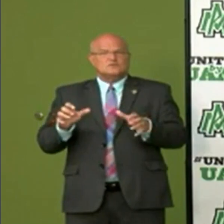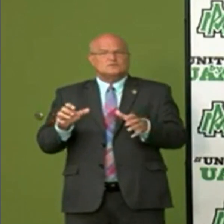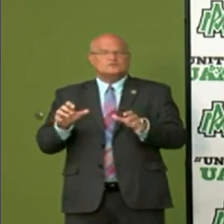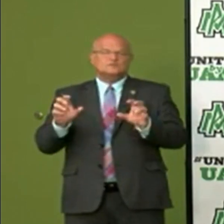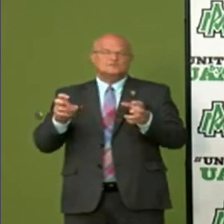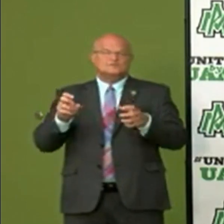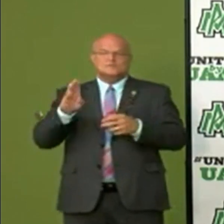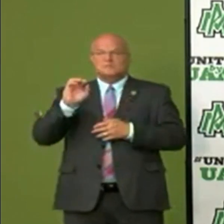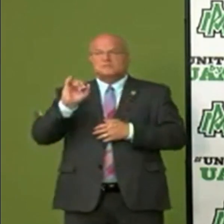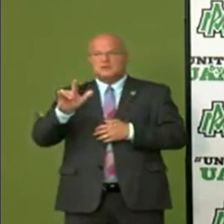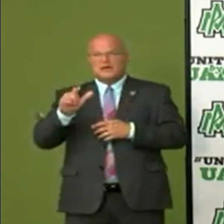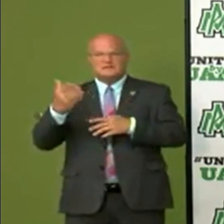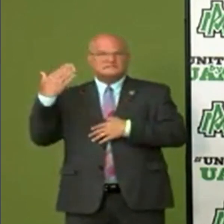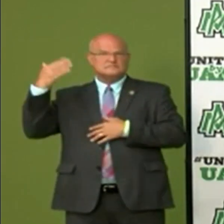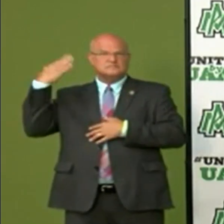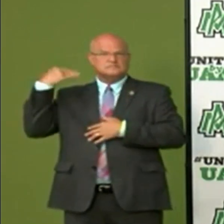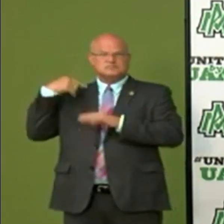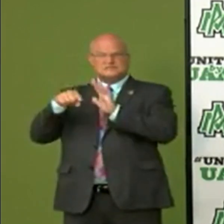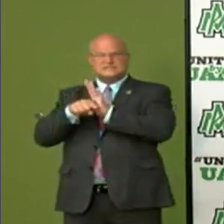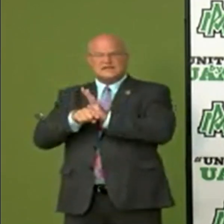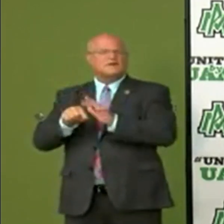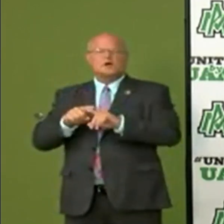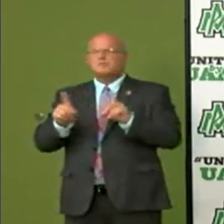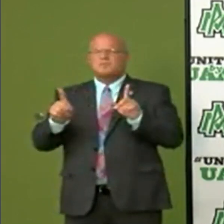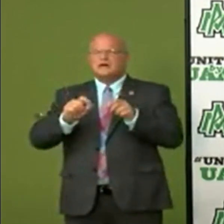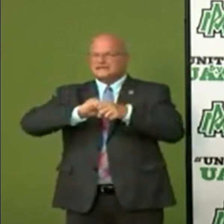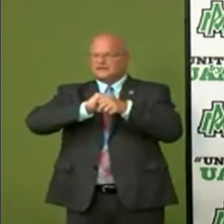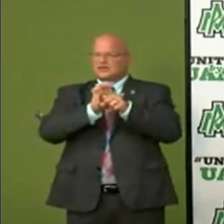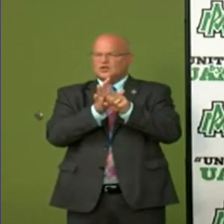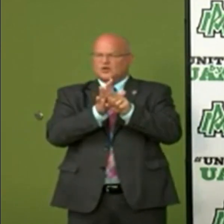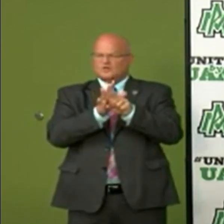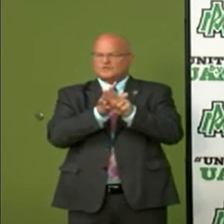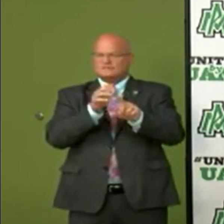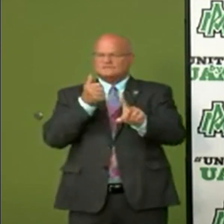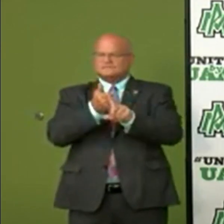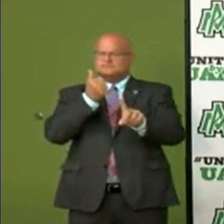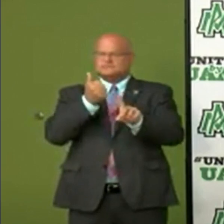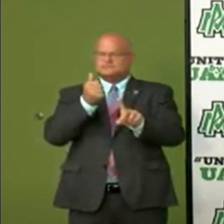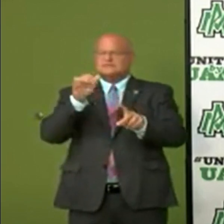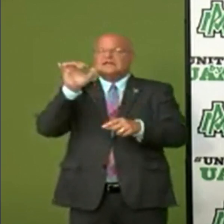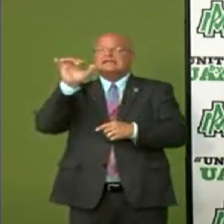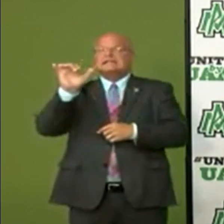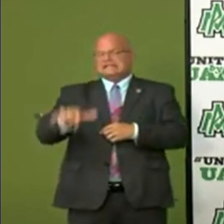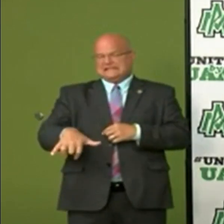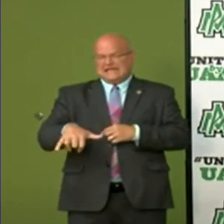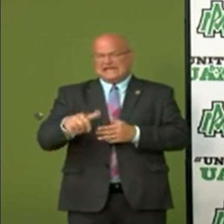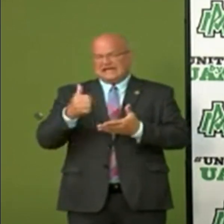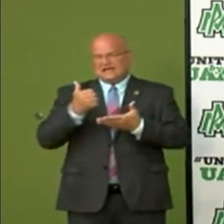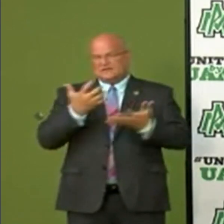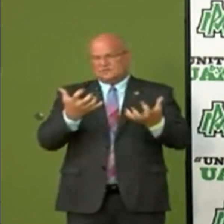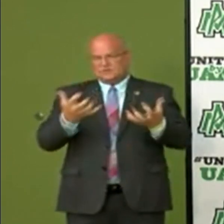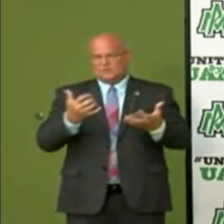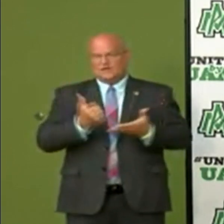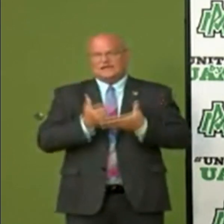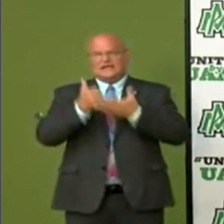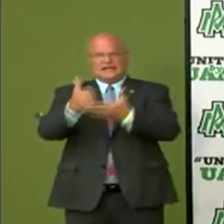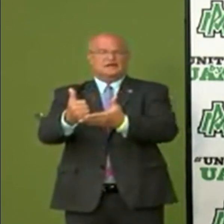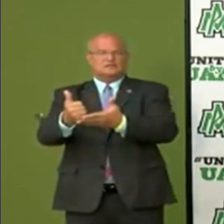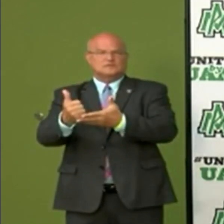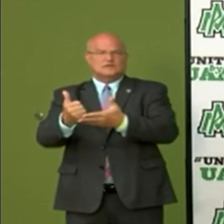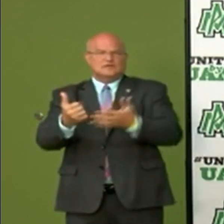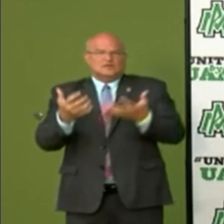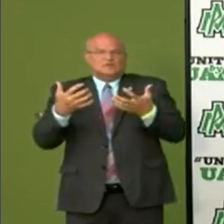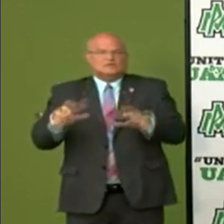of previous deficits, but in terms of the consequences of the COVID and the way it has hit the